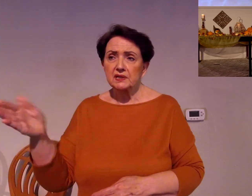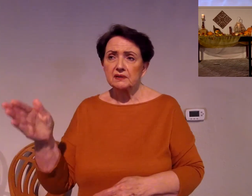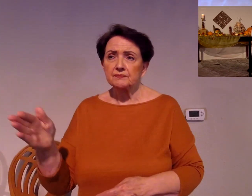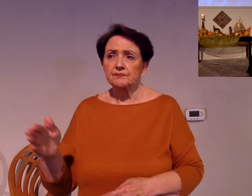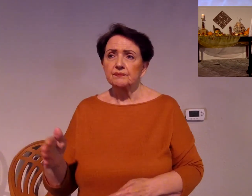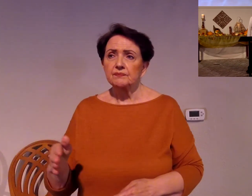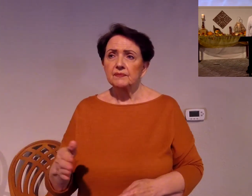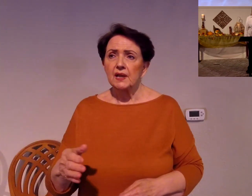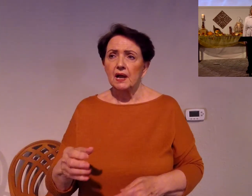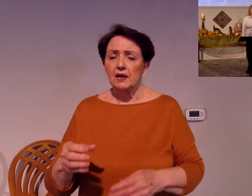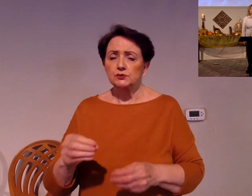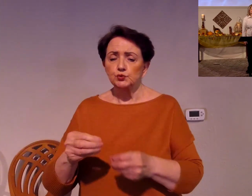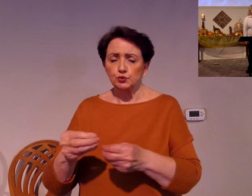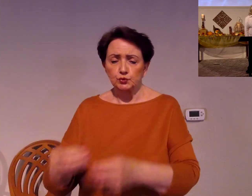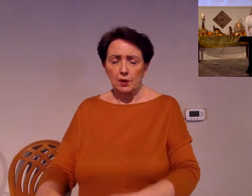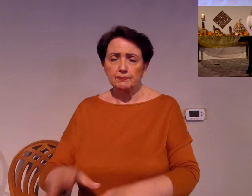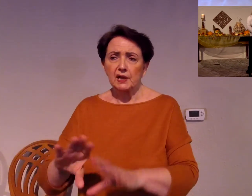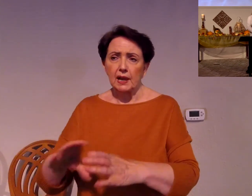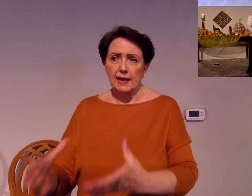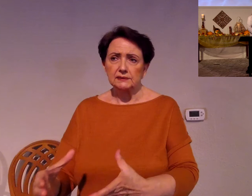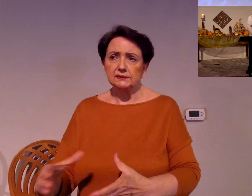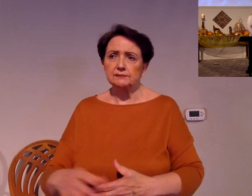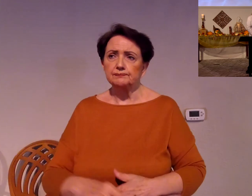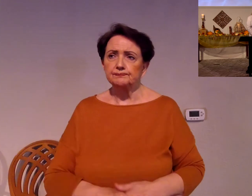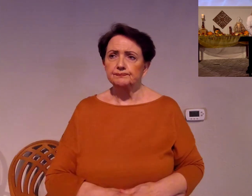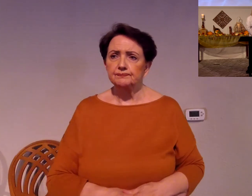racquetball, I dropped the course.